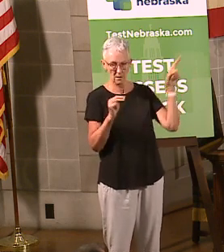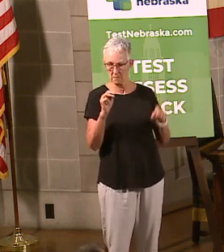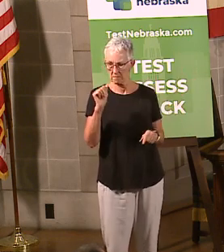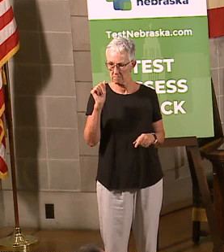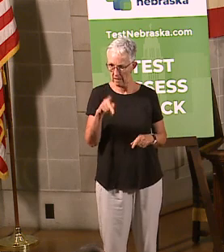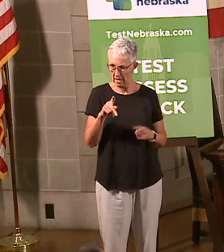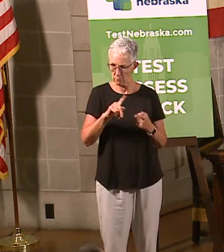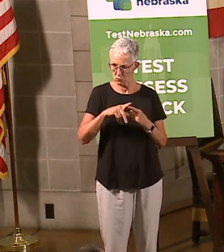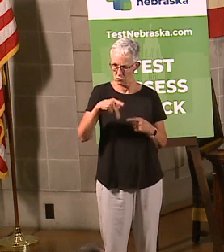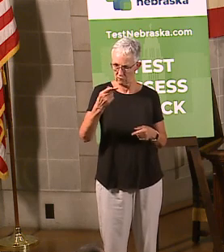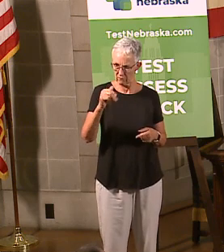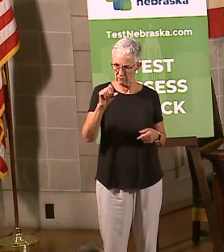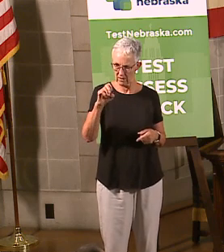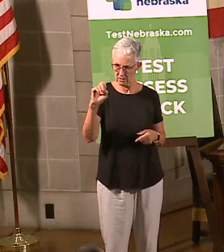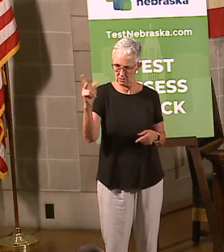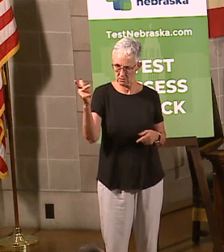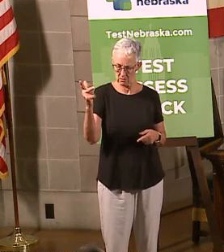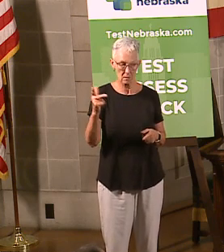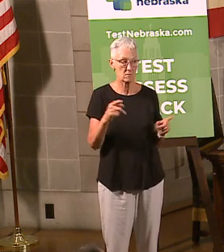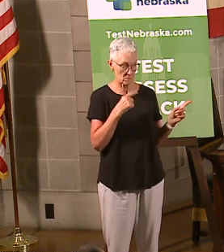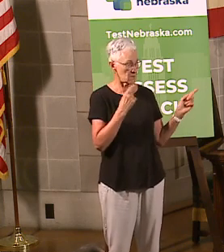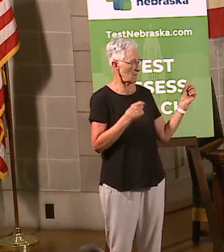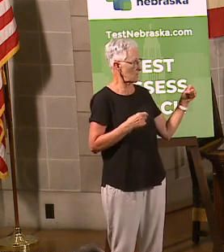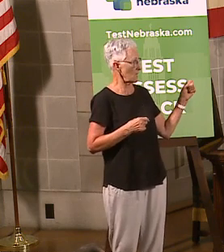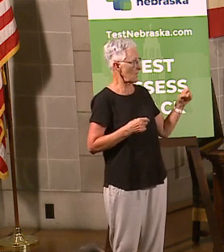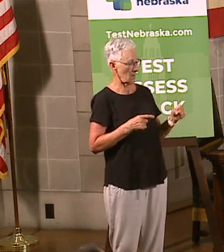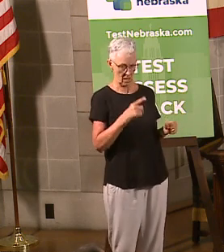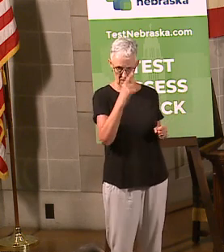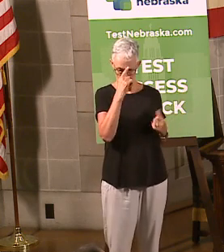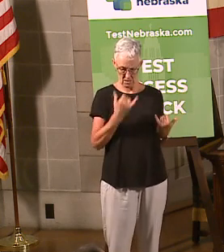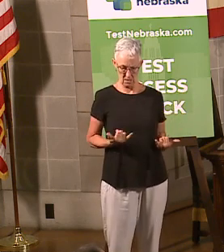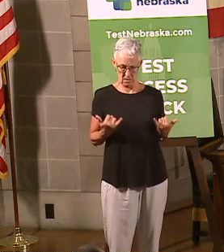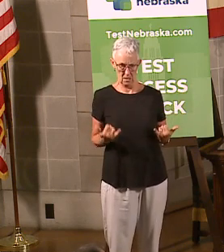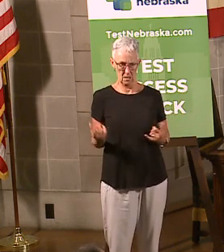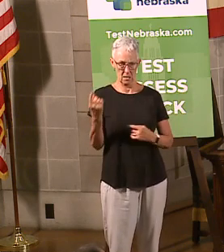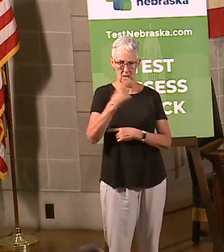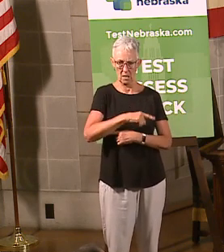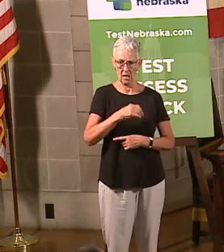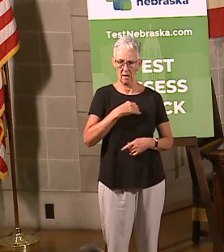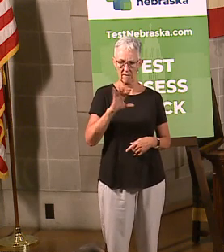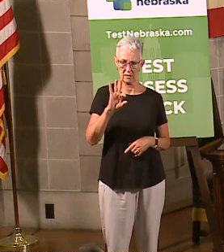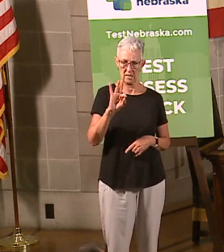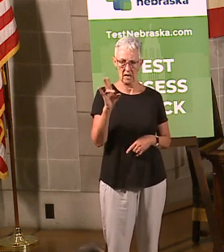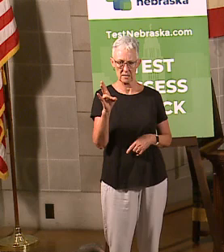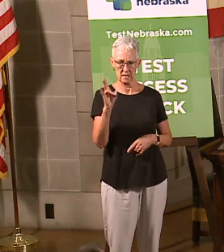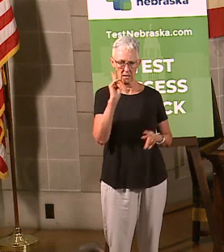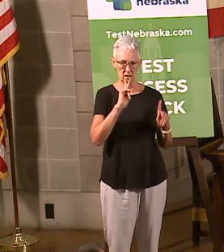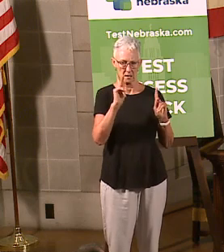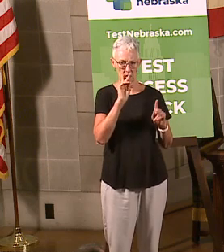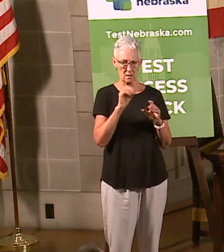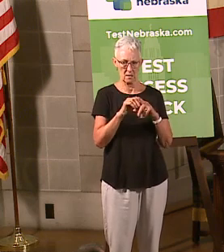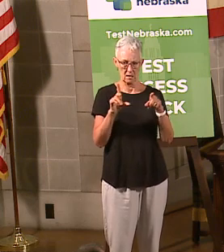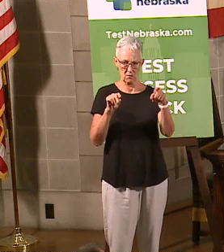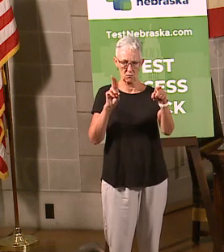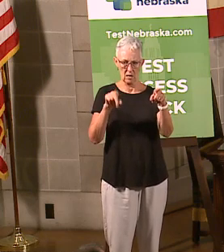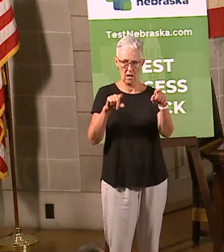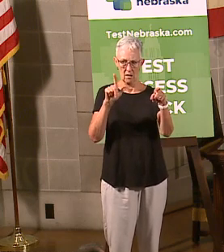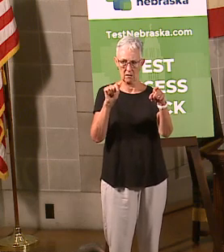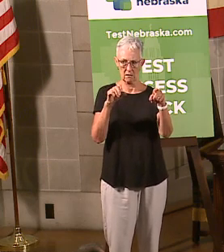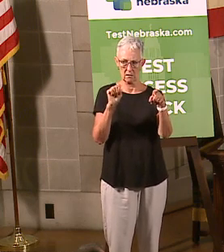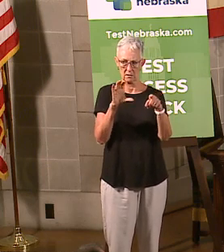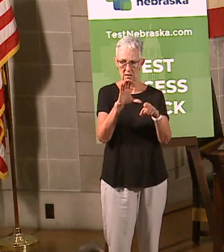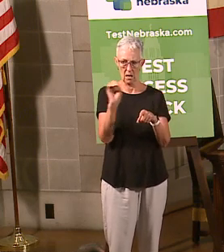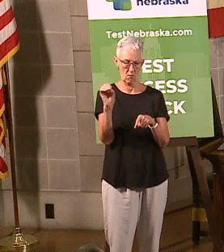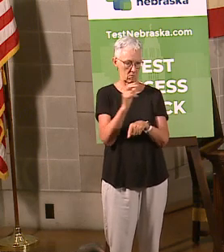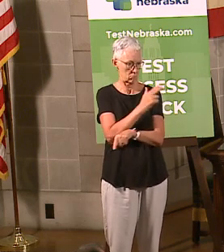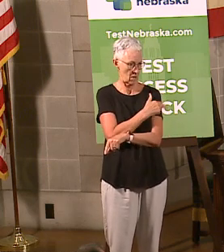County going to phase 3? And the answer is yes. I believe today, as of today, we had about 97 people in Douglas County hospitals. If you go back and look,